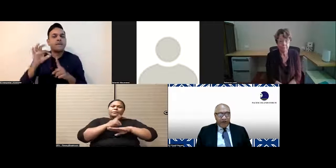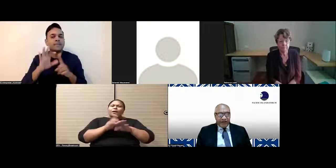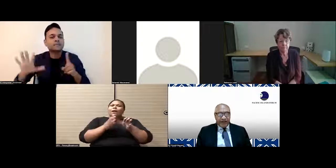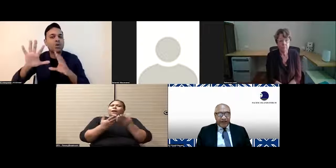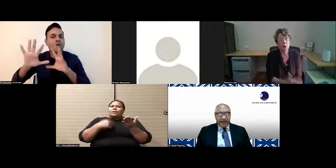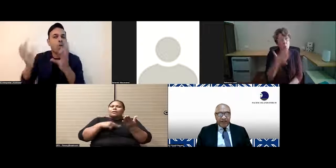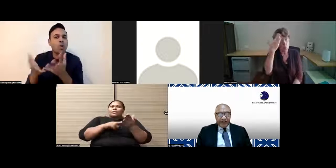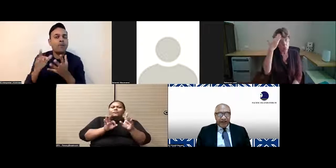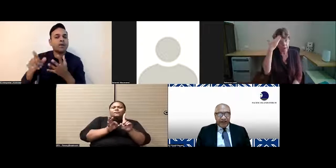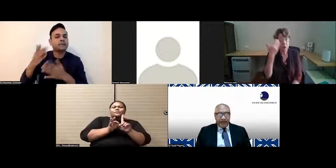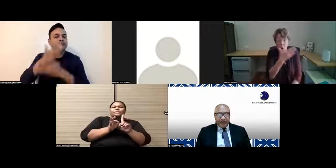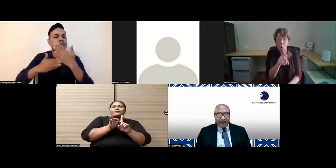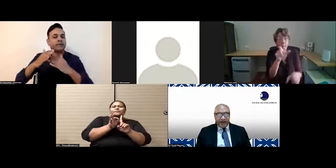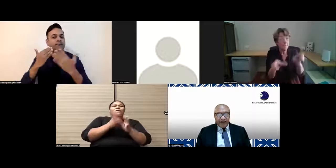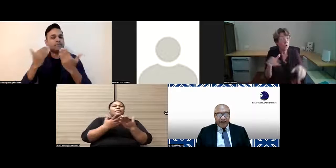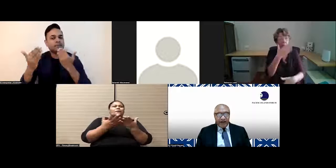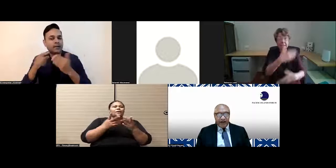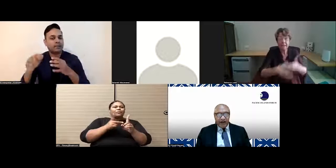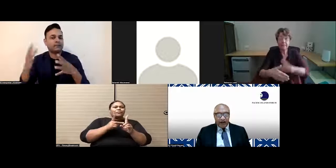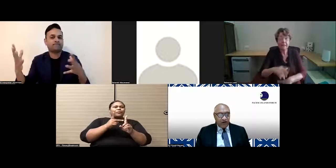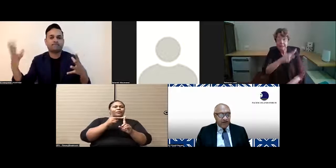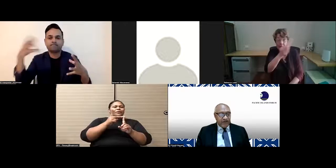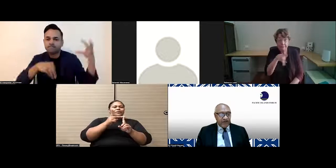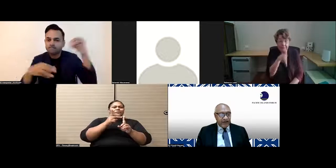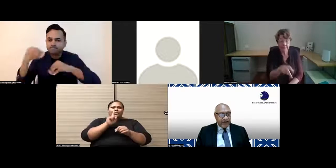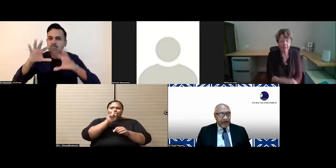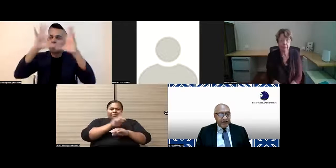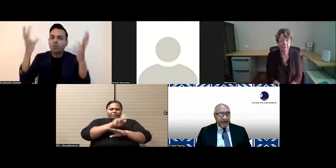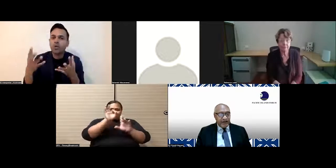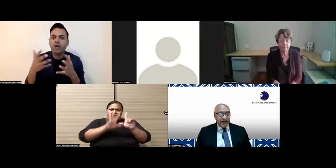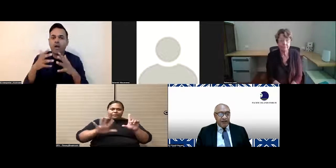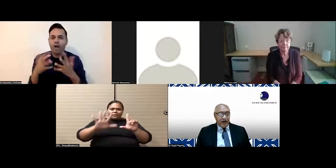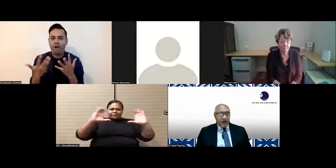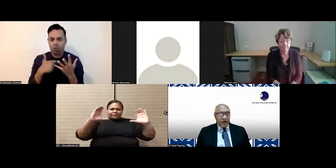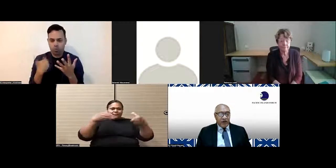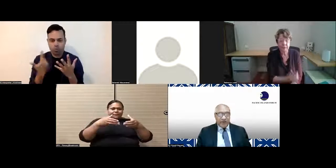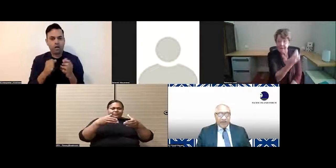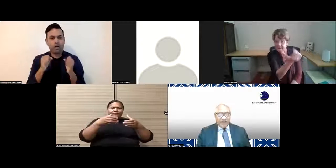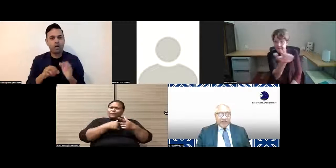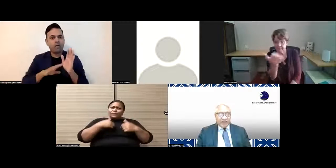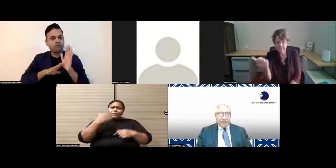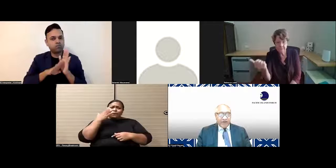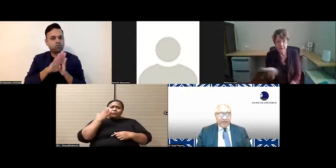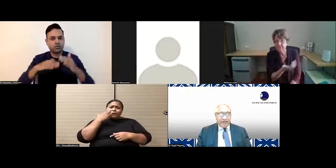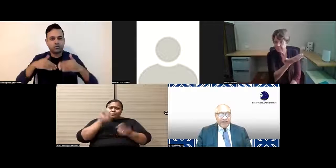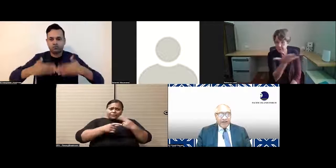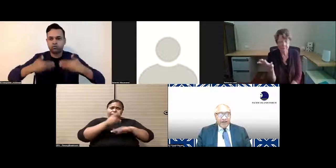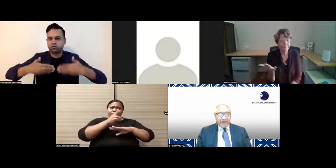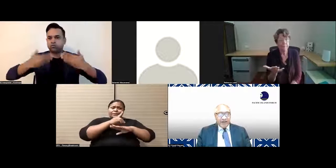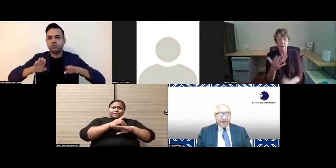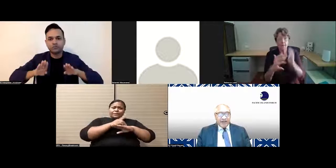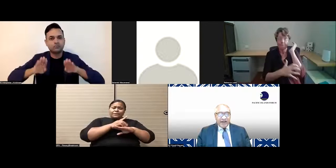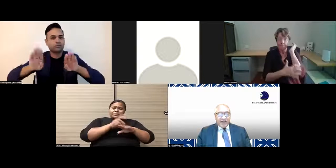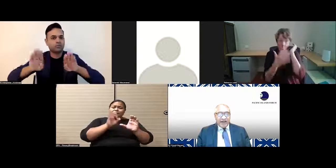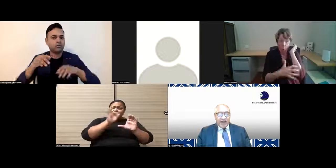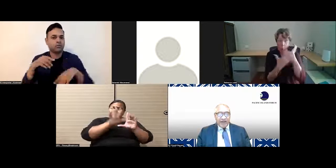how persons with disabilities in the Pacific are overrepresented among those living in poverty